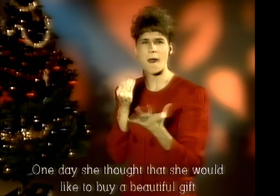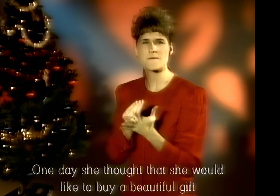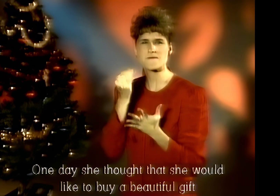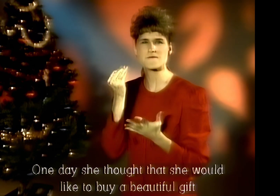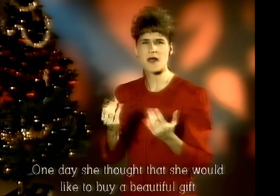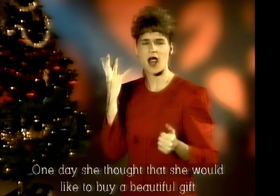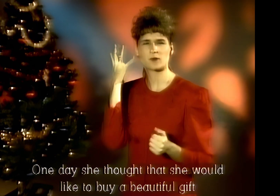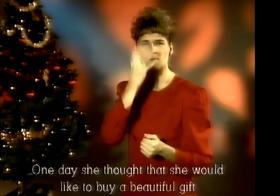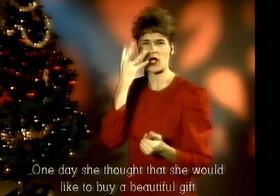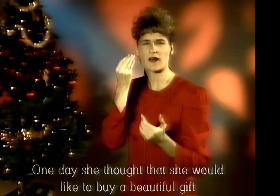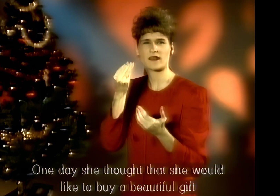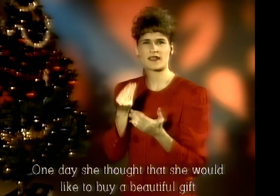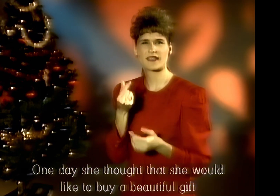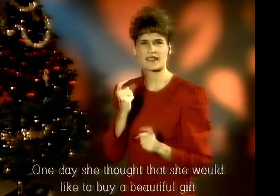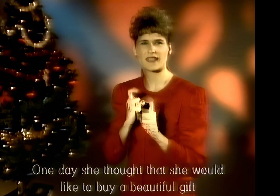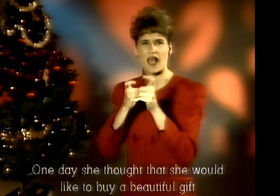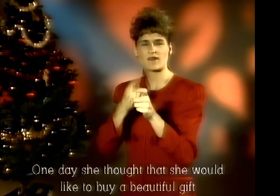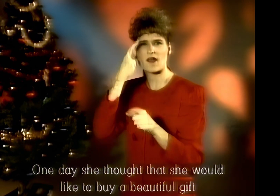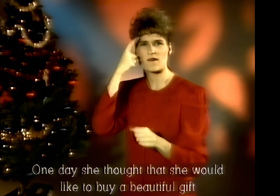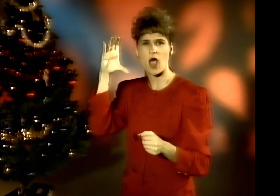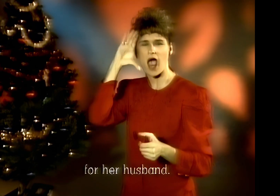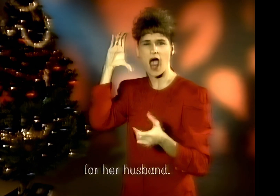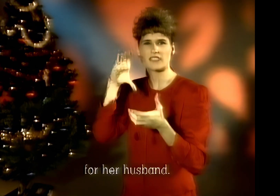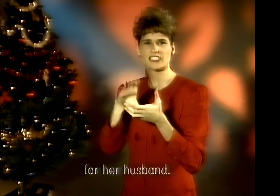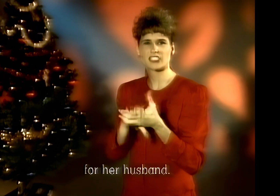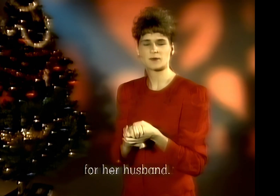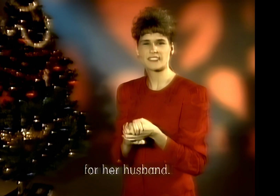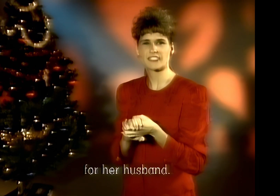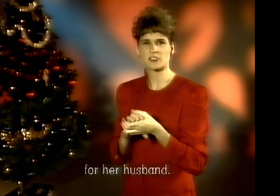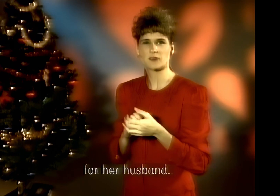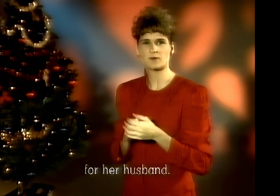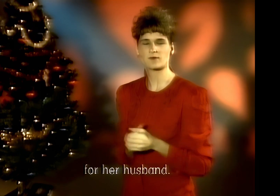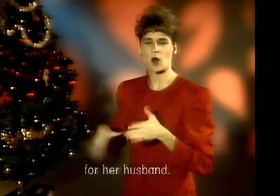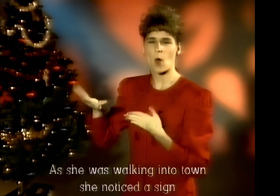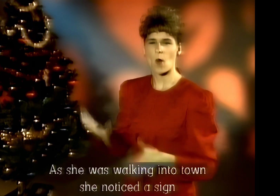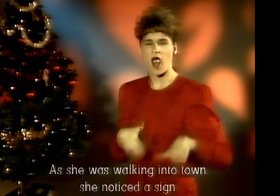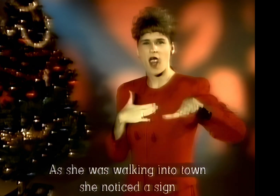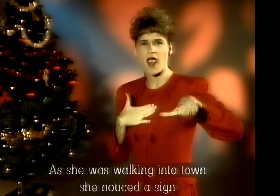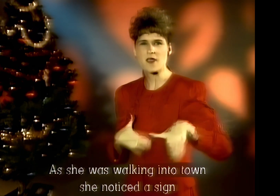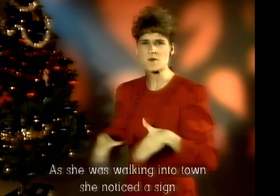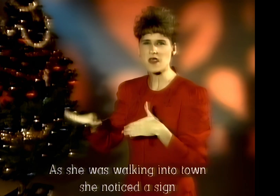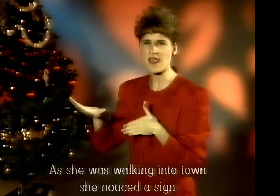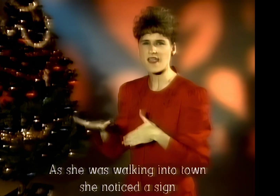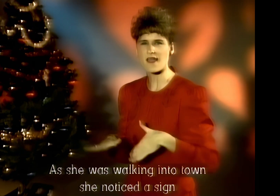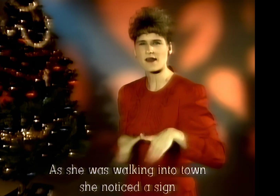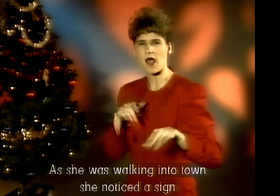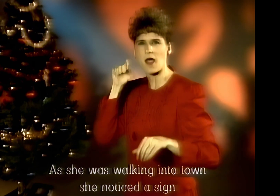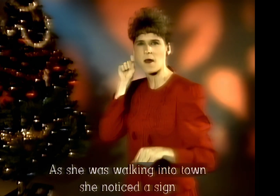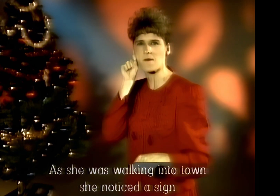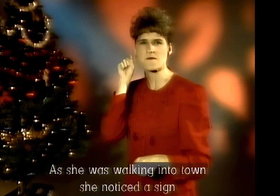was thinking about, she really wanted to buy something beautiful, a beautiful gift for her husband. As she was